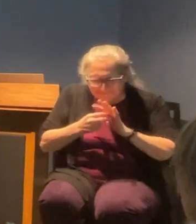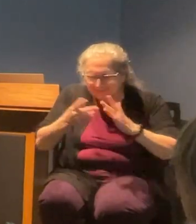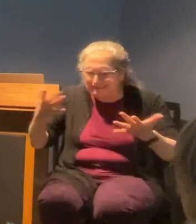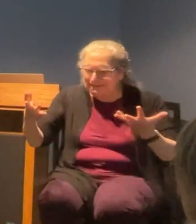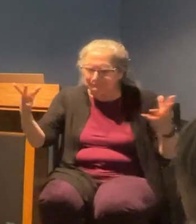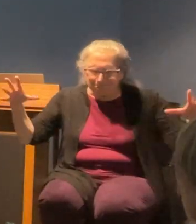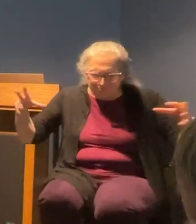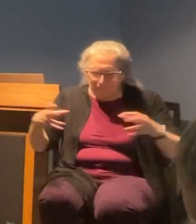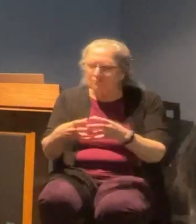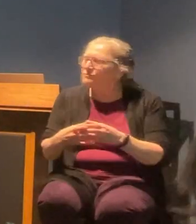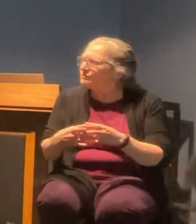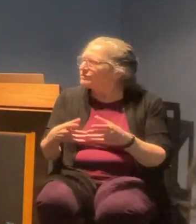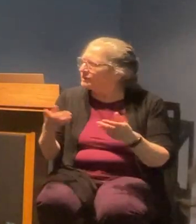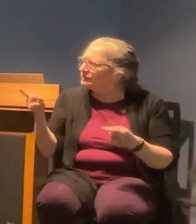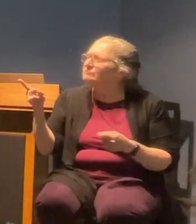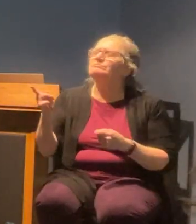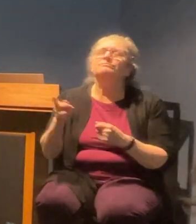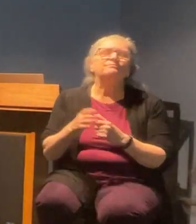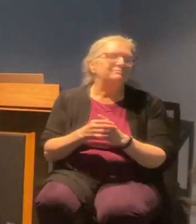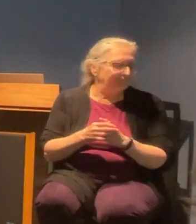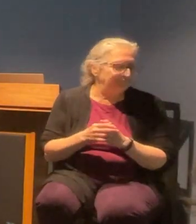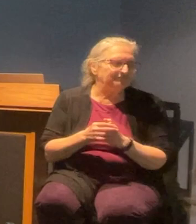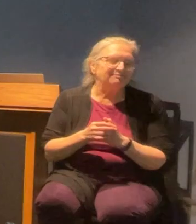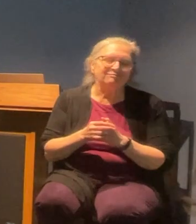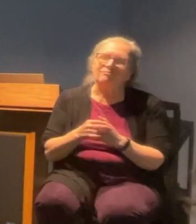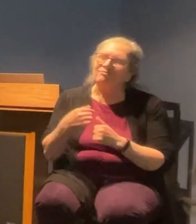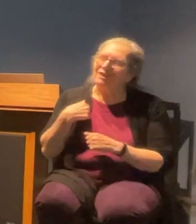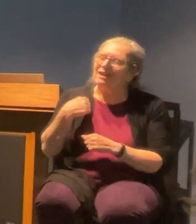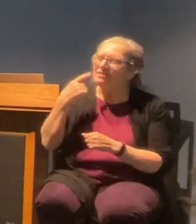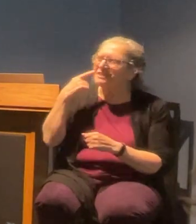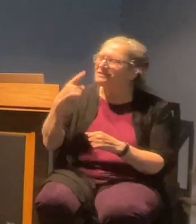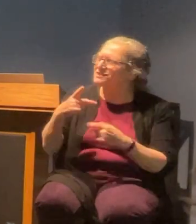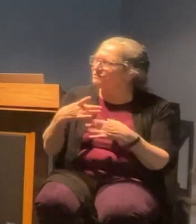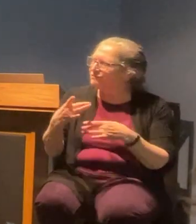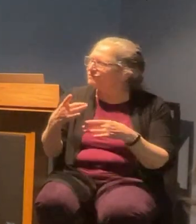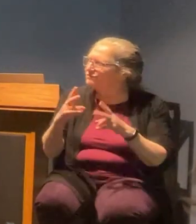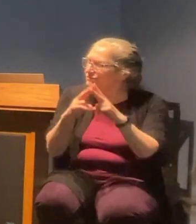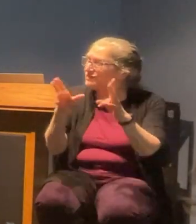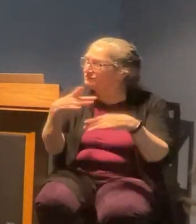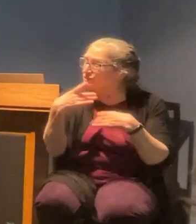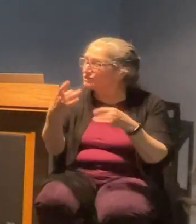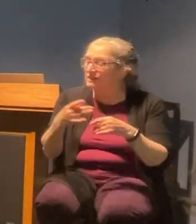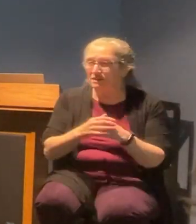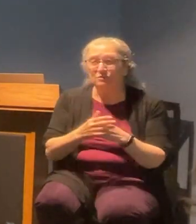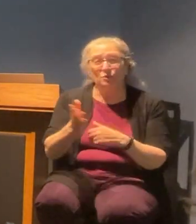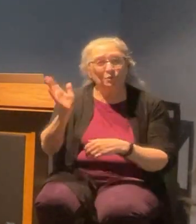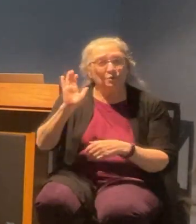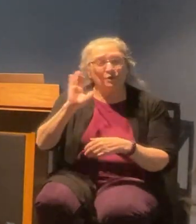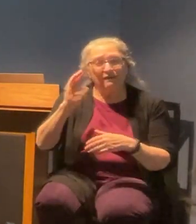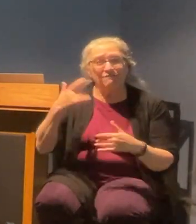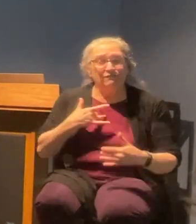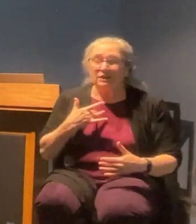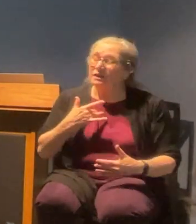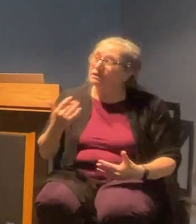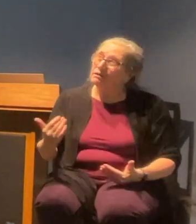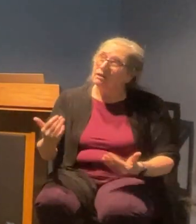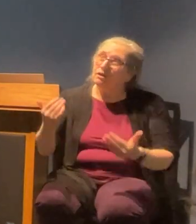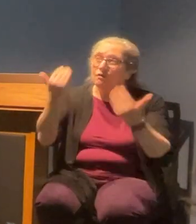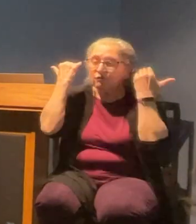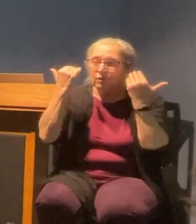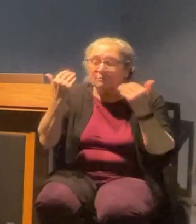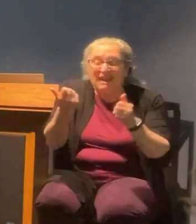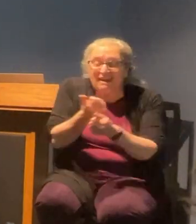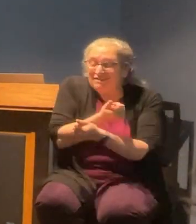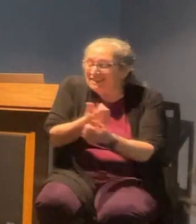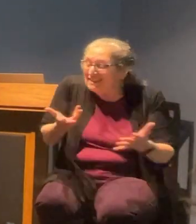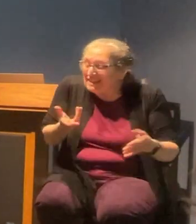Yeah, you know what I think is very interesting, that when I was overwhelmed by feeling like all the items we